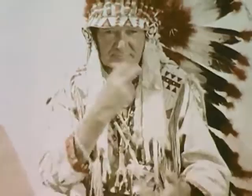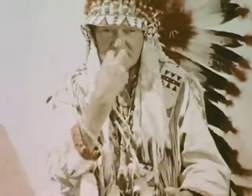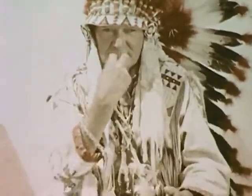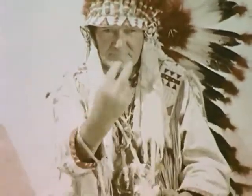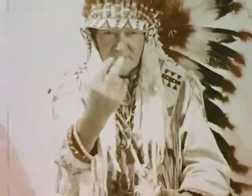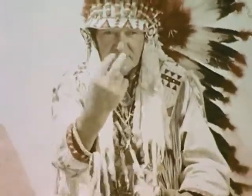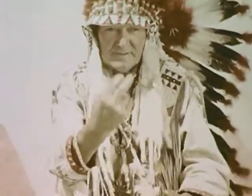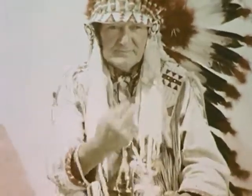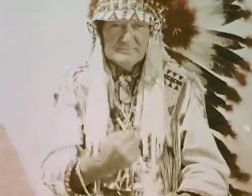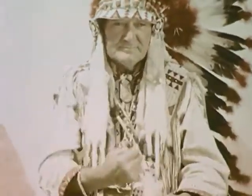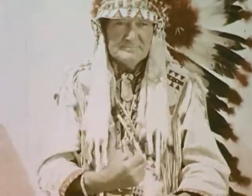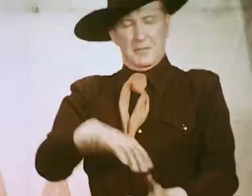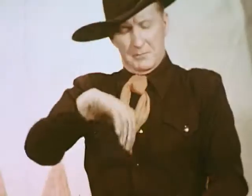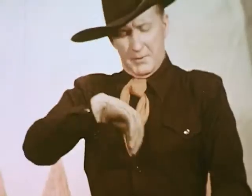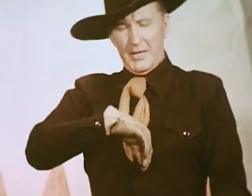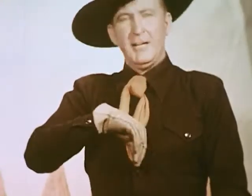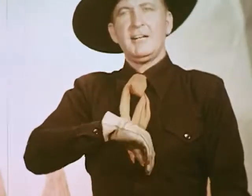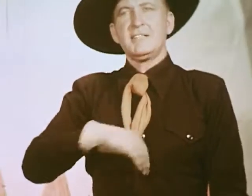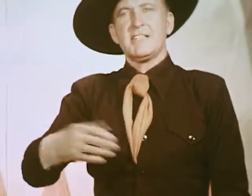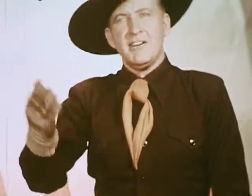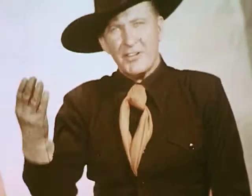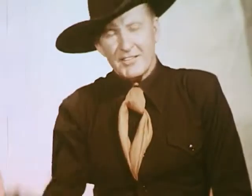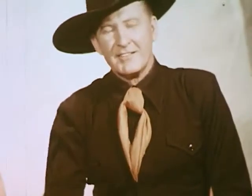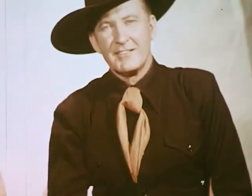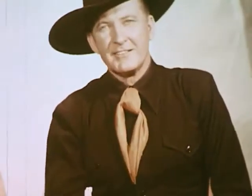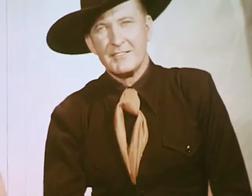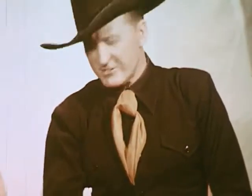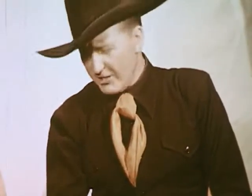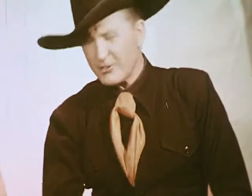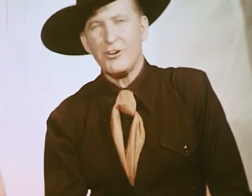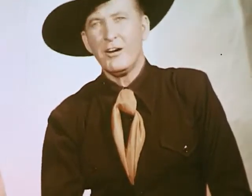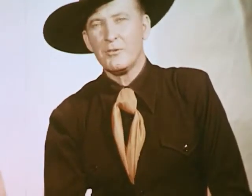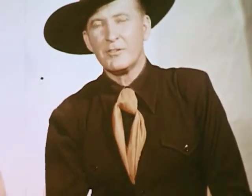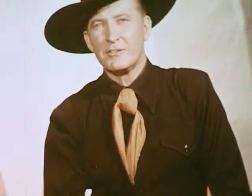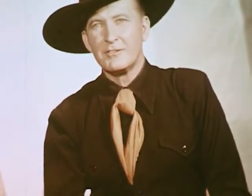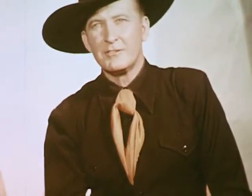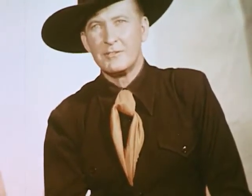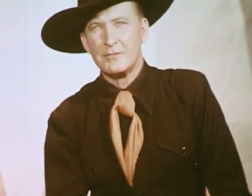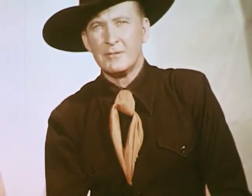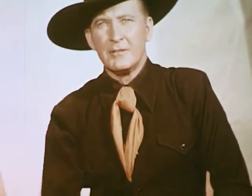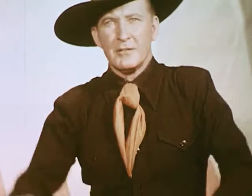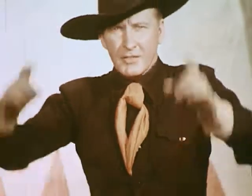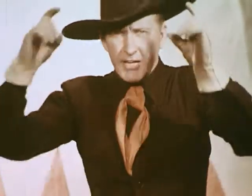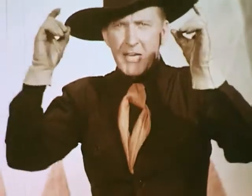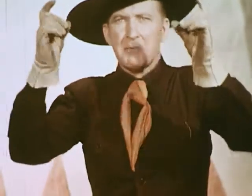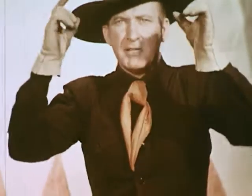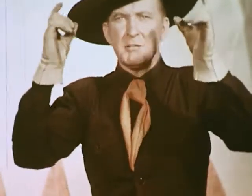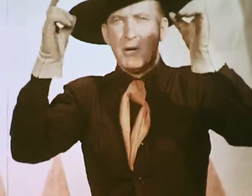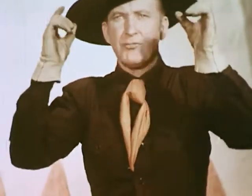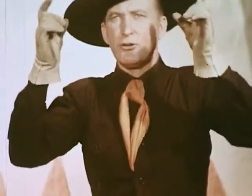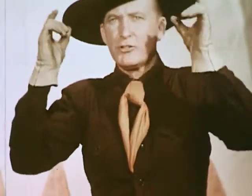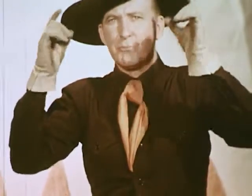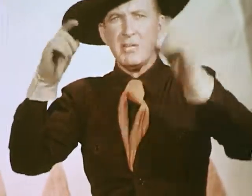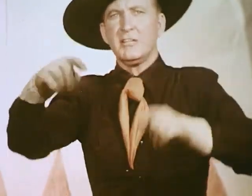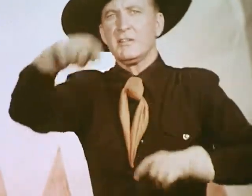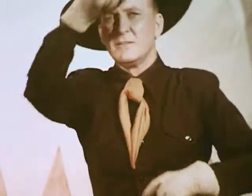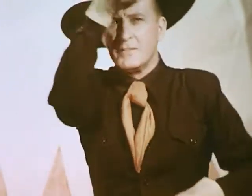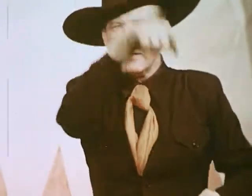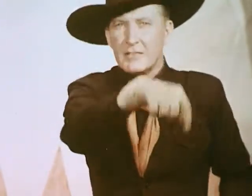I have listened to my brothers. My heart is heavy. It's on the ground. The game, meaning the buffalo, your meat,